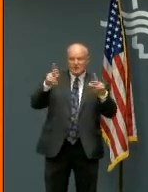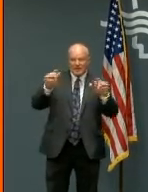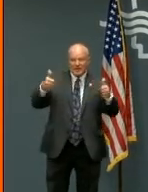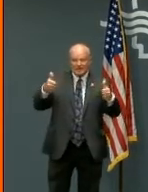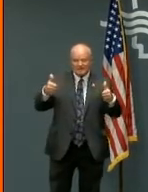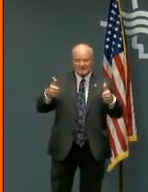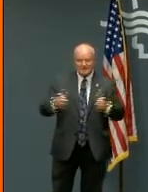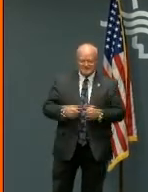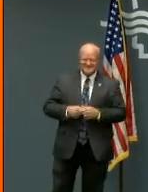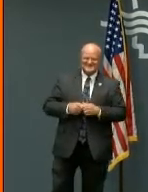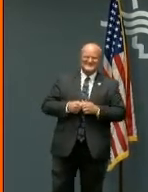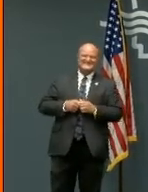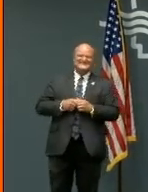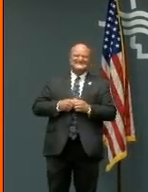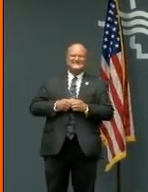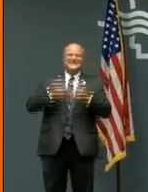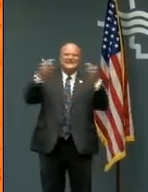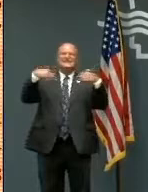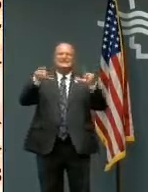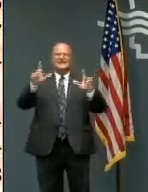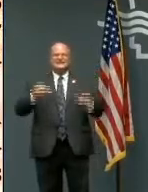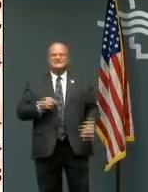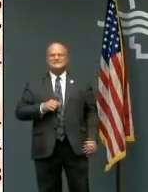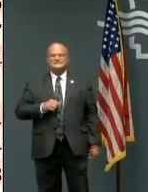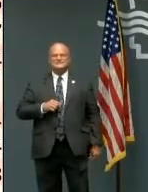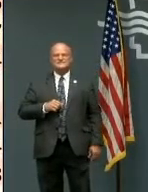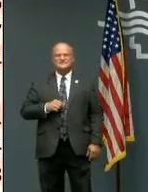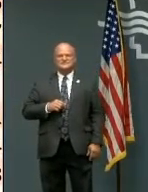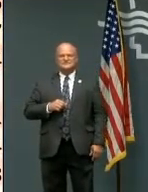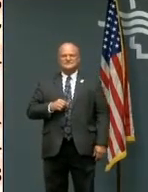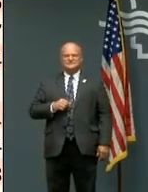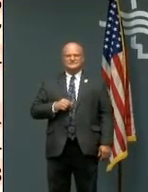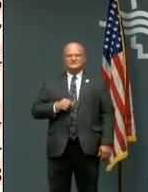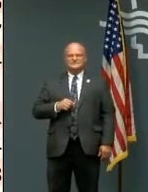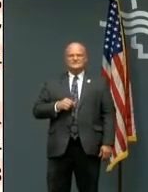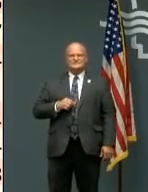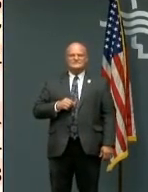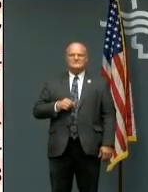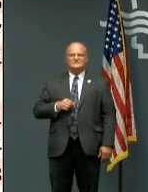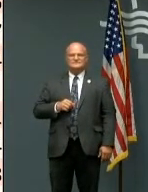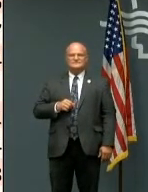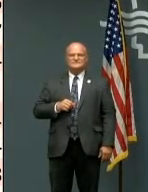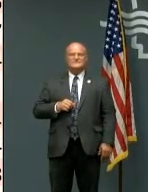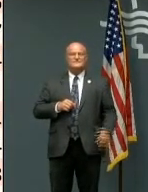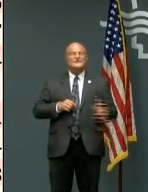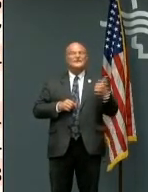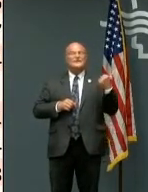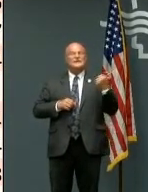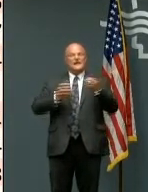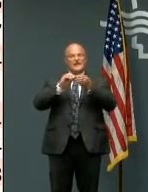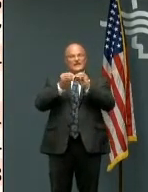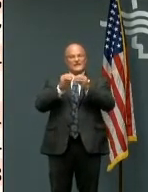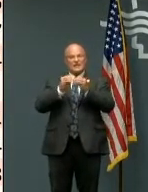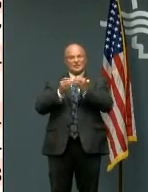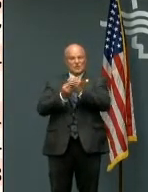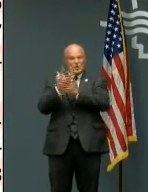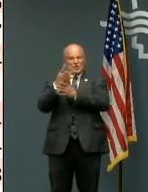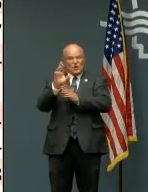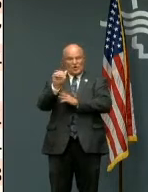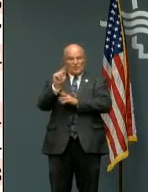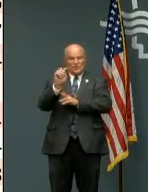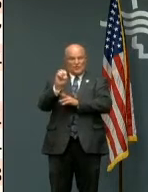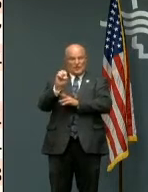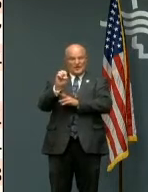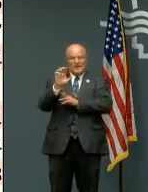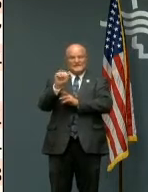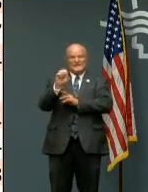here? All right, let's go to the next one. And here, this is the number and growth rate